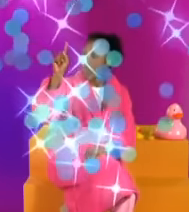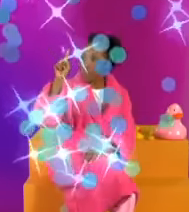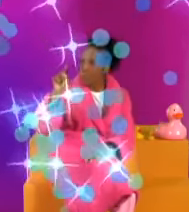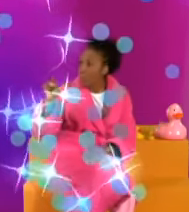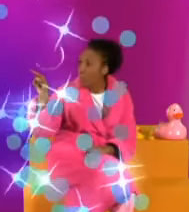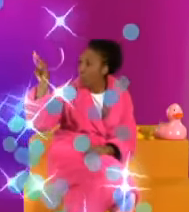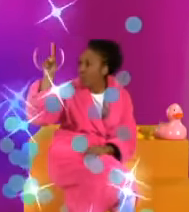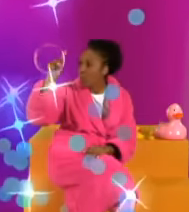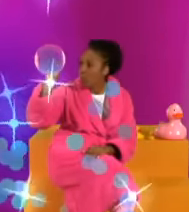Oh!